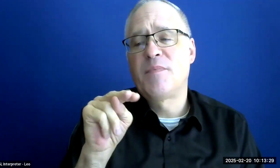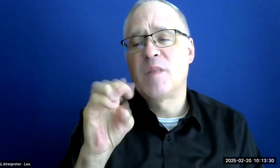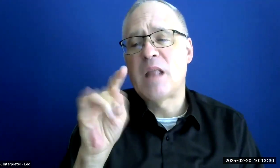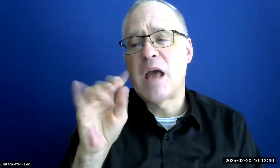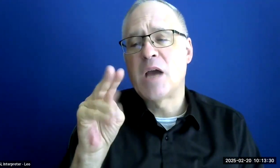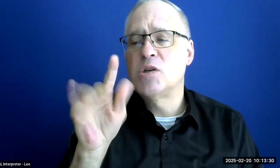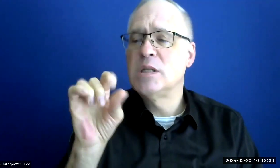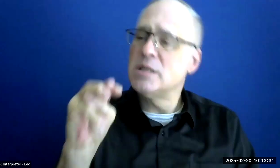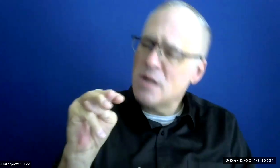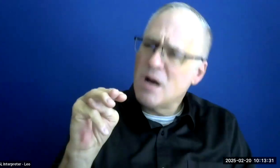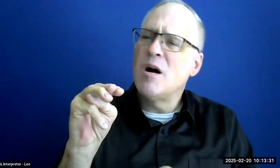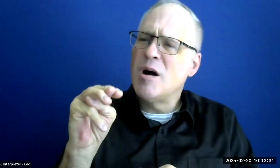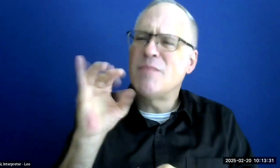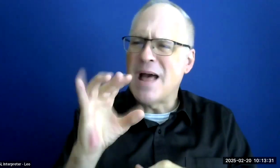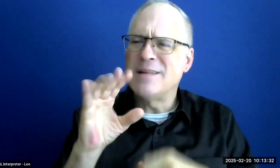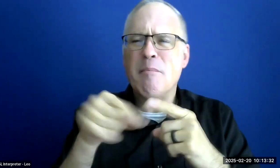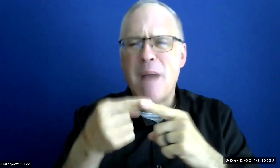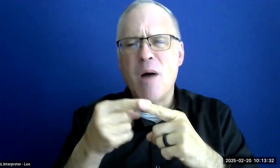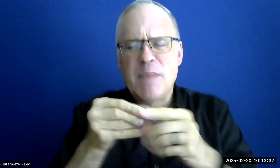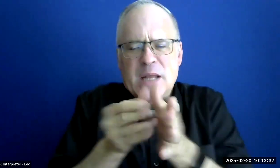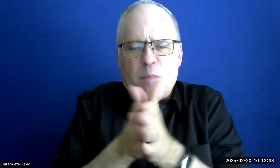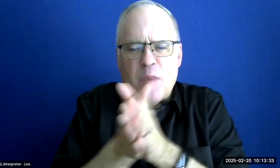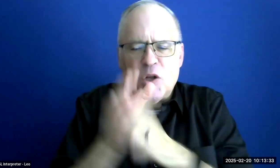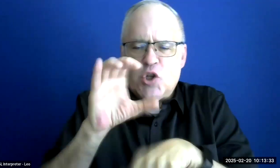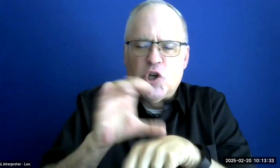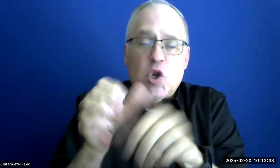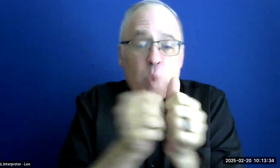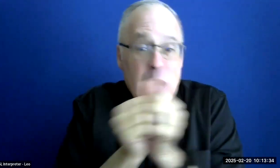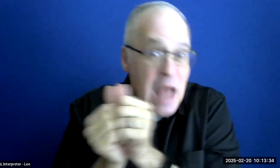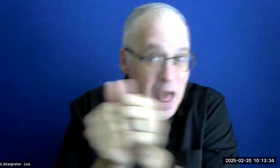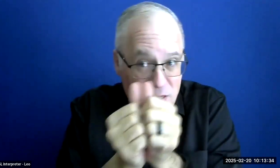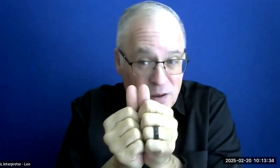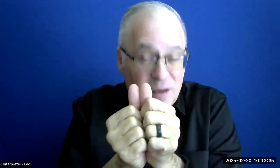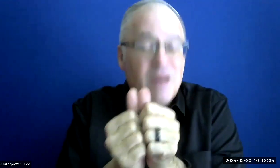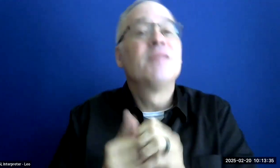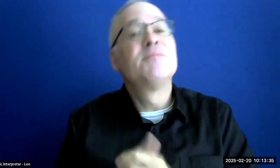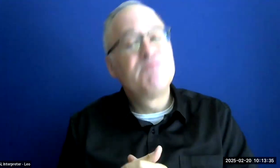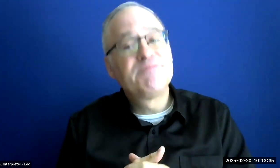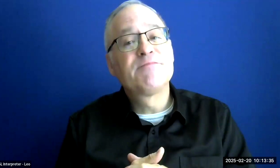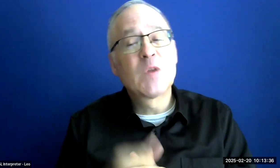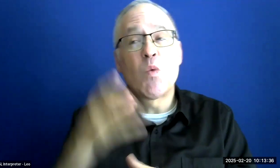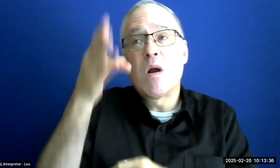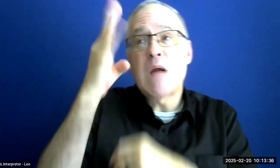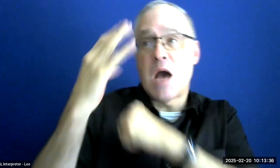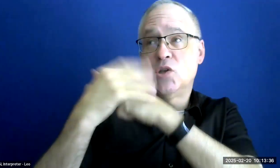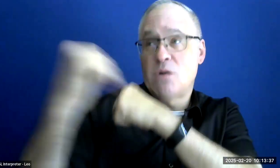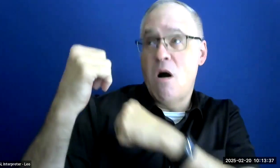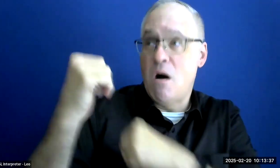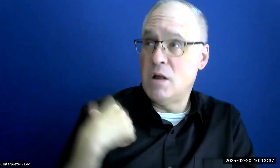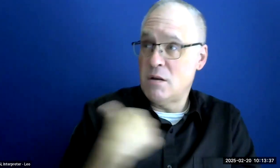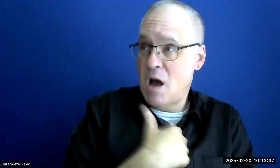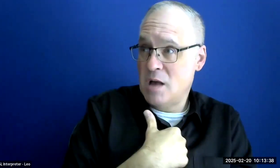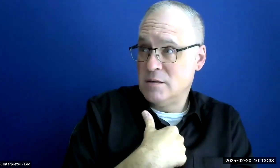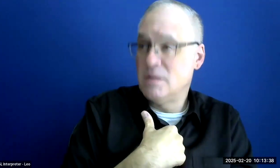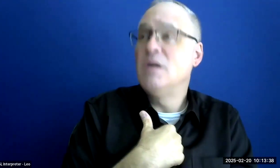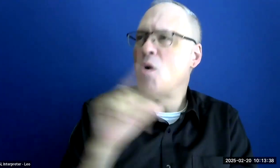about what it means to be the church together. When we're talking about where God is calling the United Methodist Church to go, we are